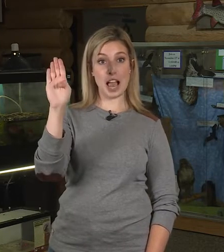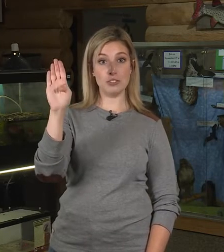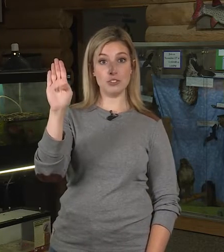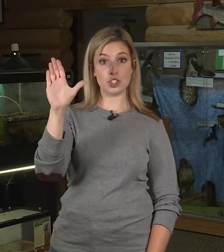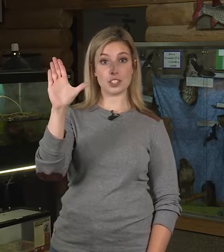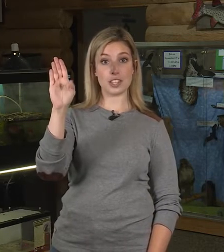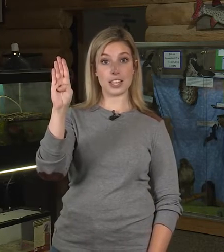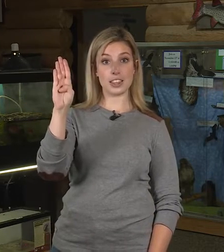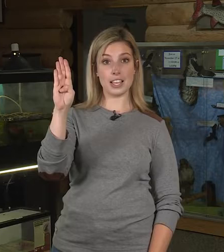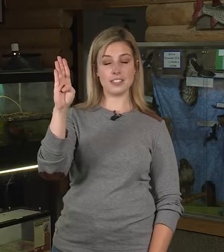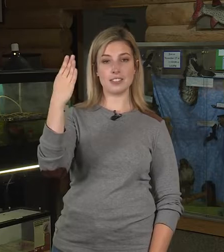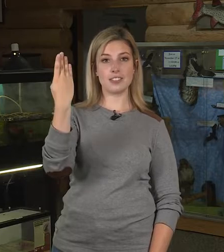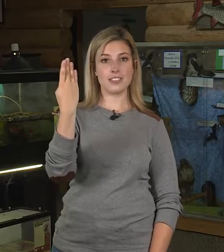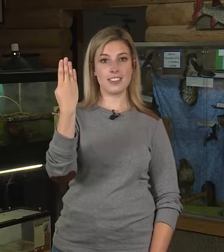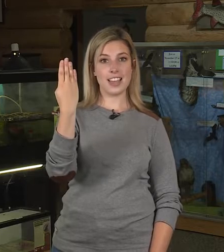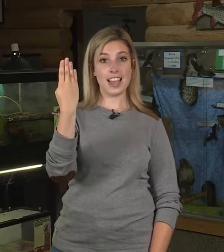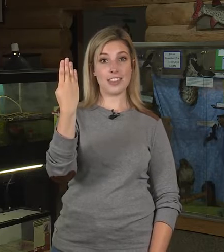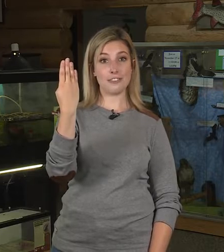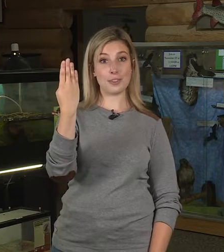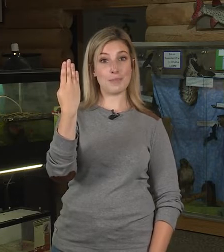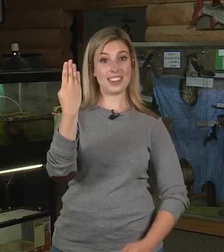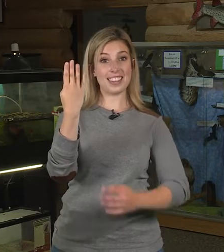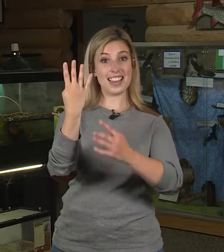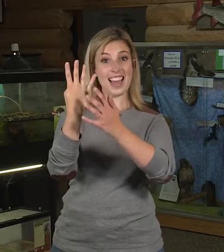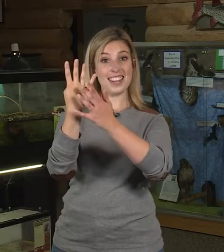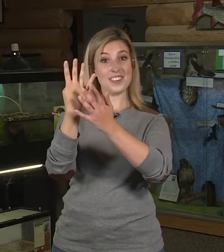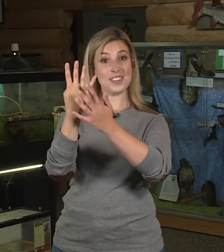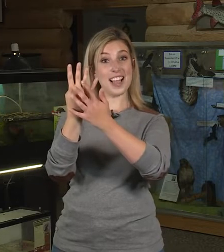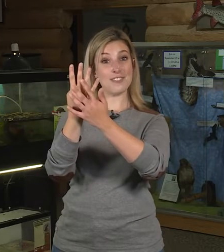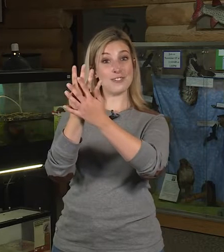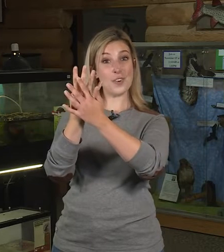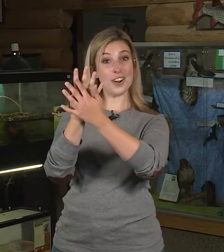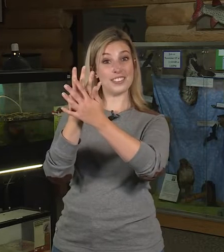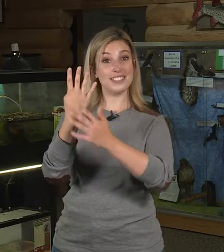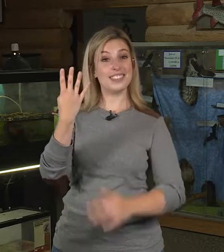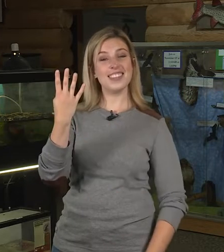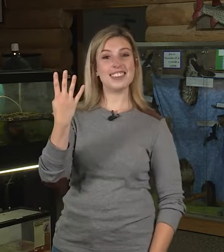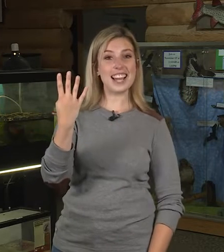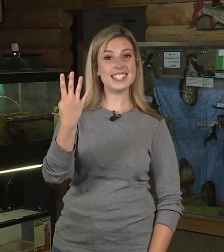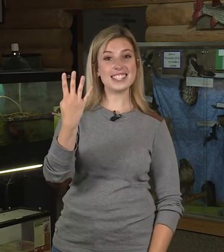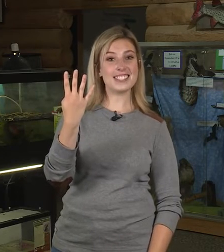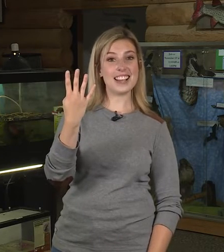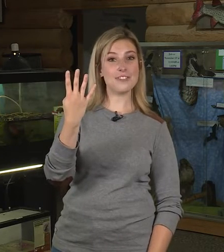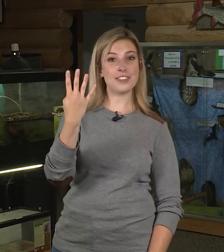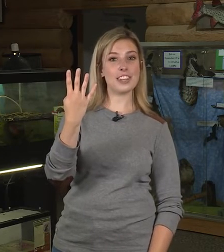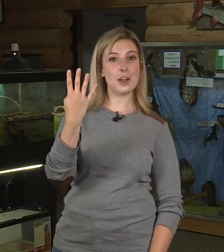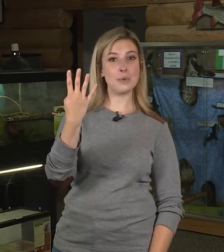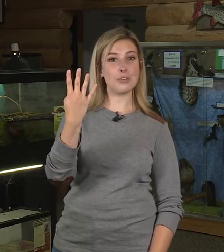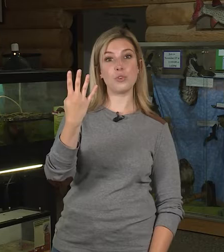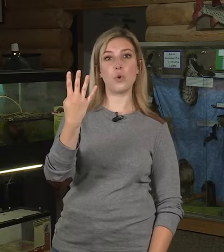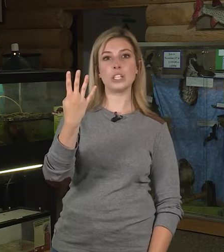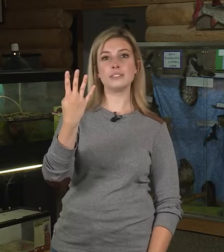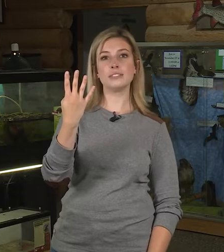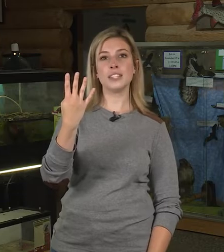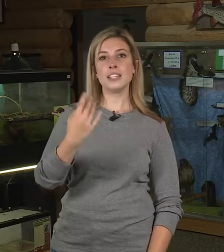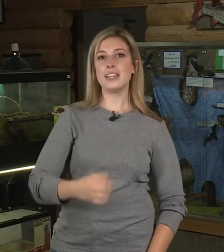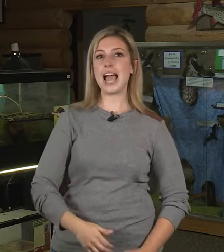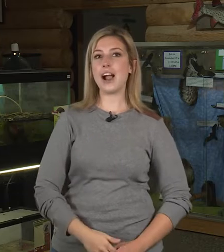down just like this, and then flip it like that, and we have 4. That is the sign for the number 4. Now,